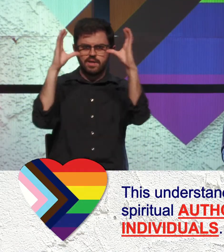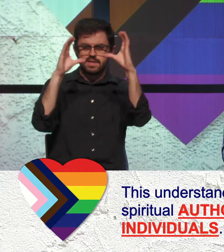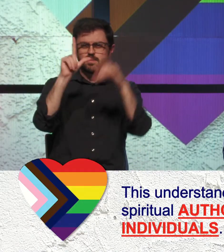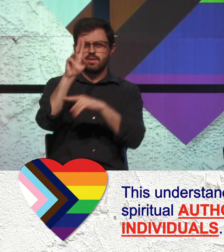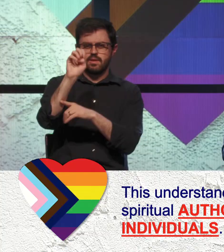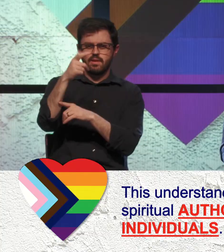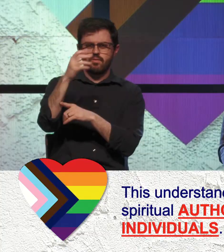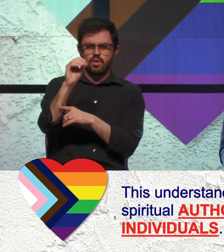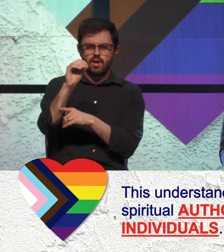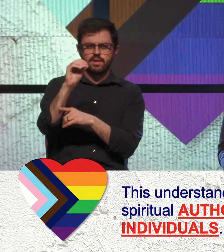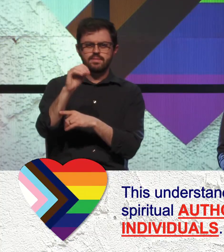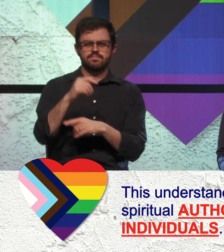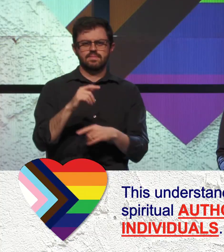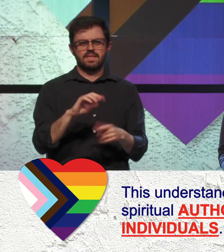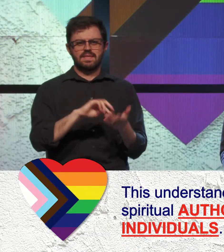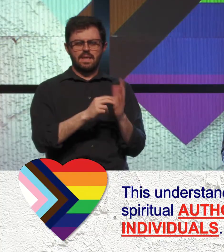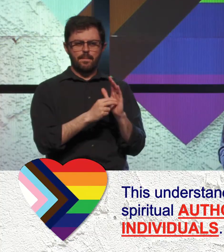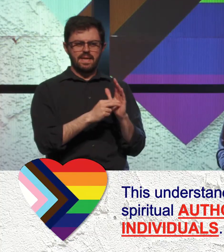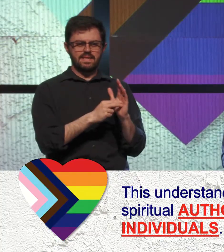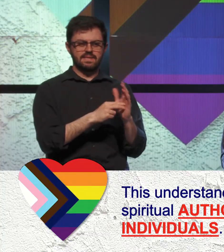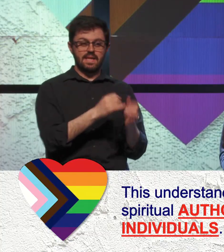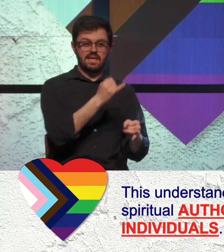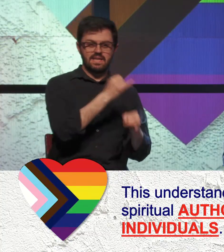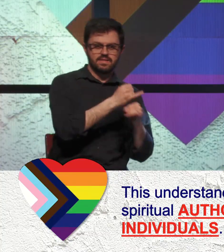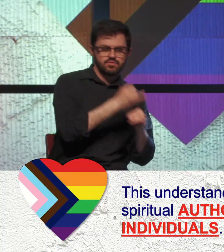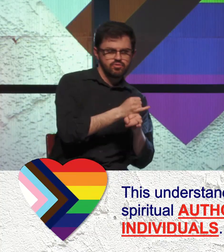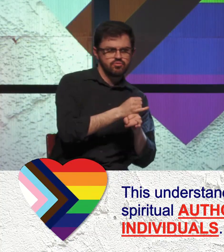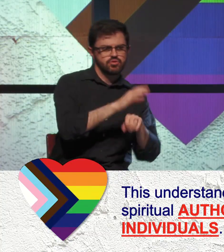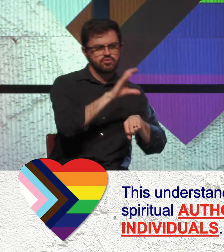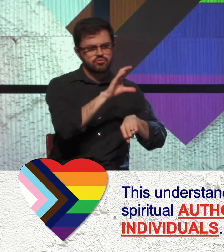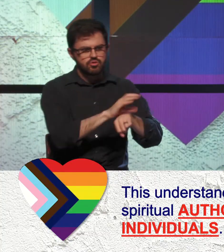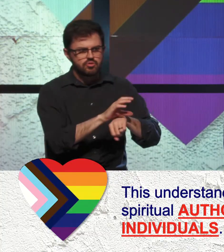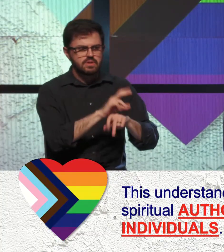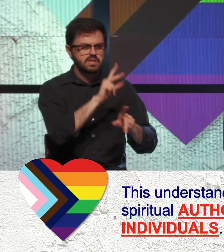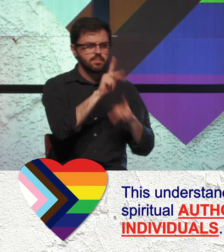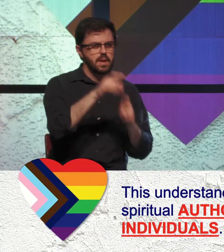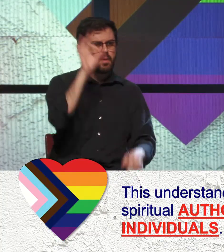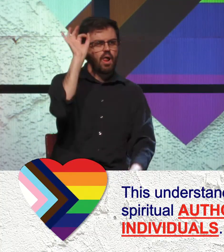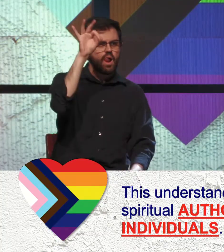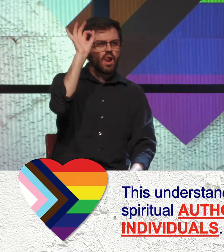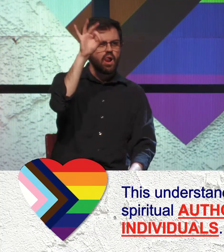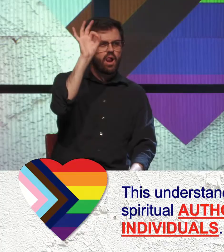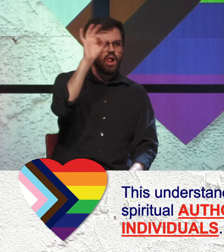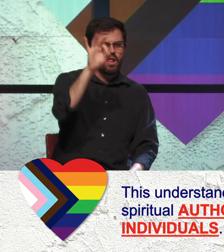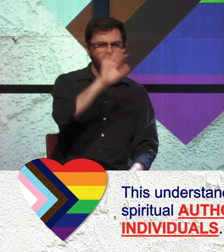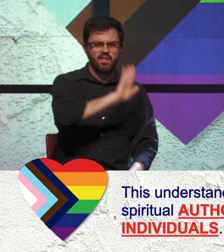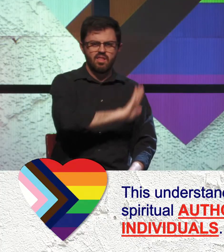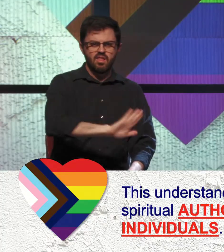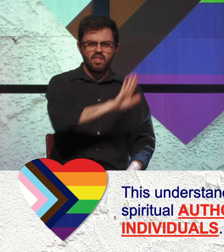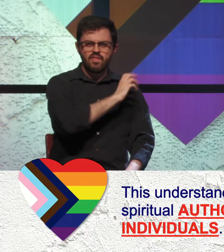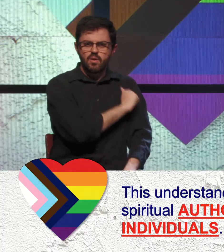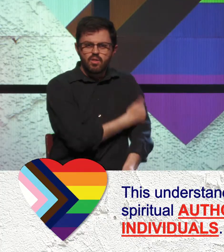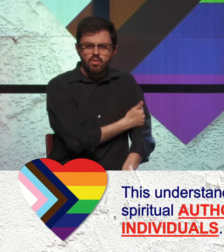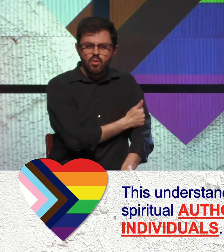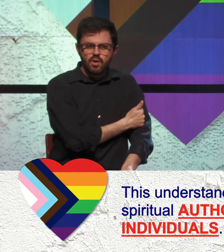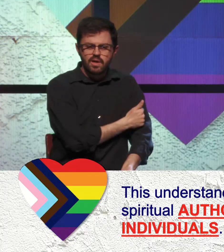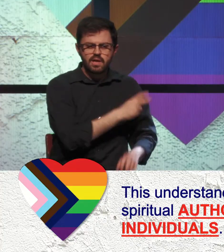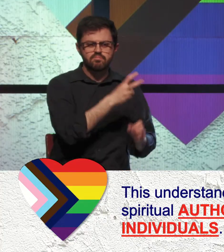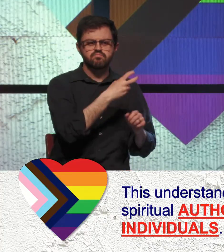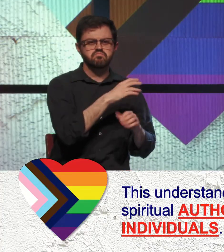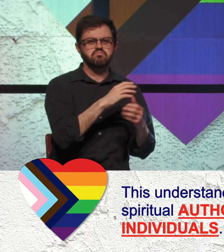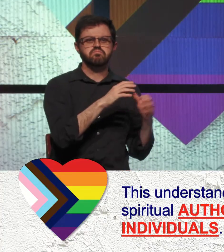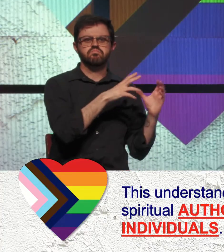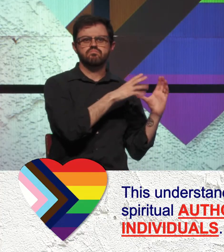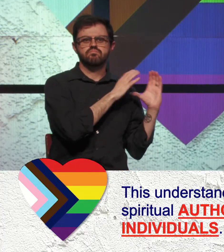transfers spiritual authority from institutions and from people like me to you, to your life. Because you